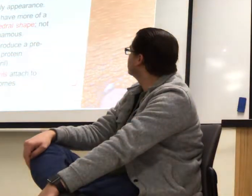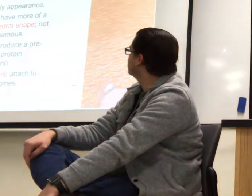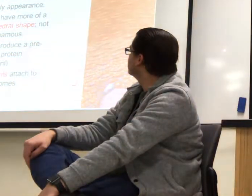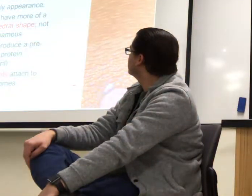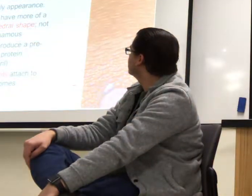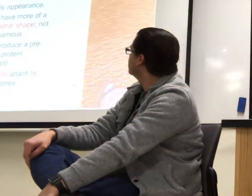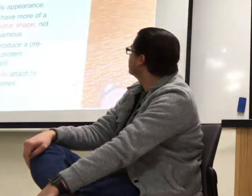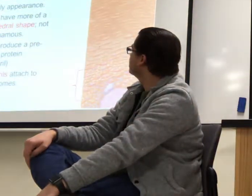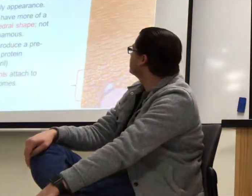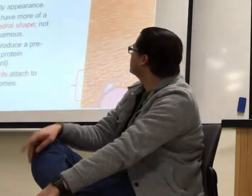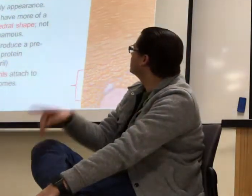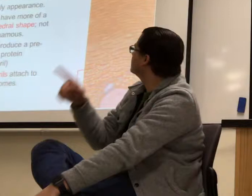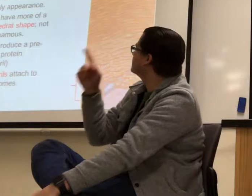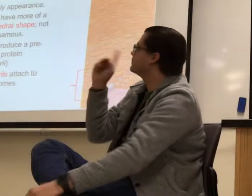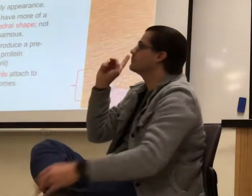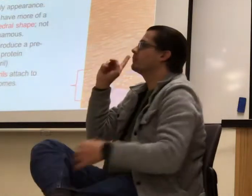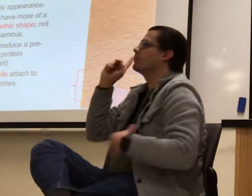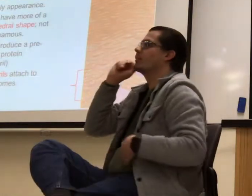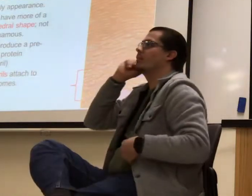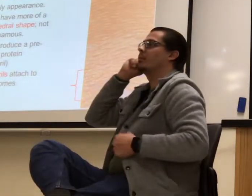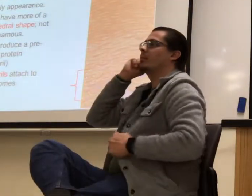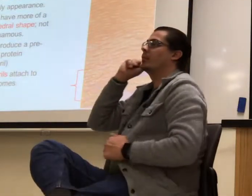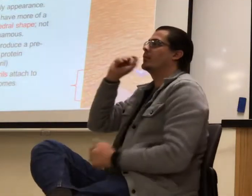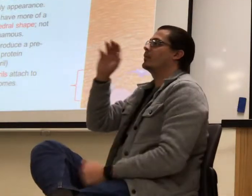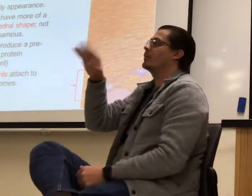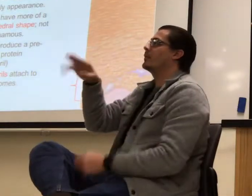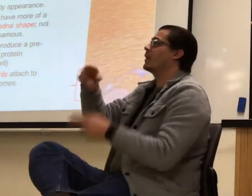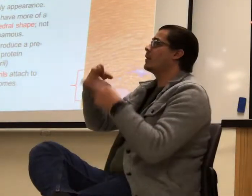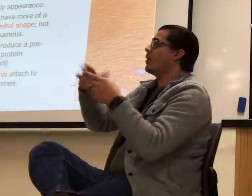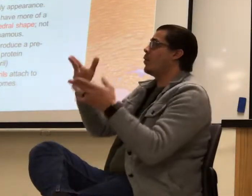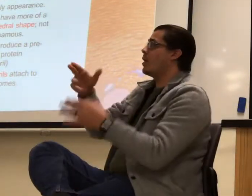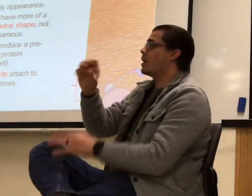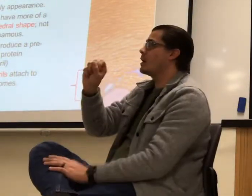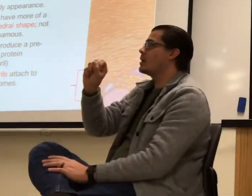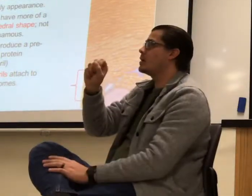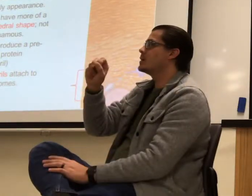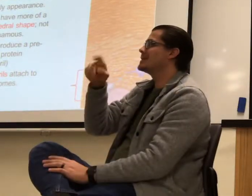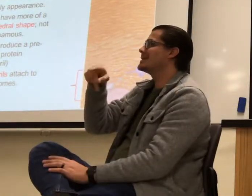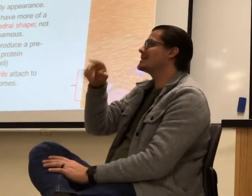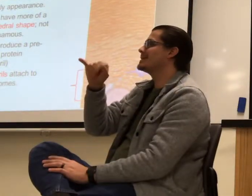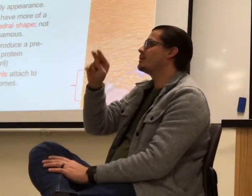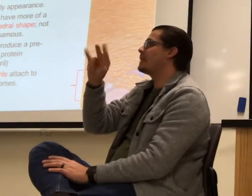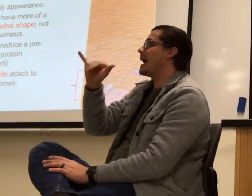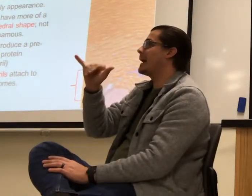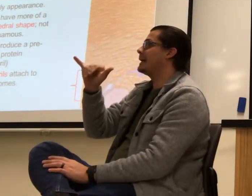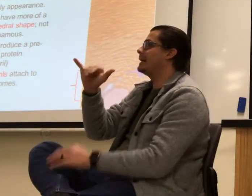Now, stratum spinosum is called the spiny layer, right? And hence the name.